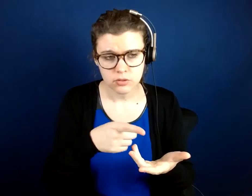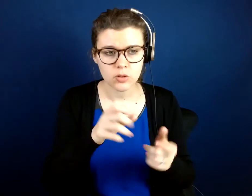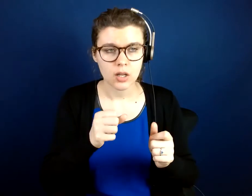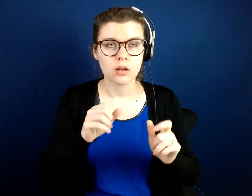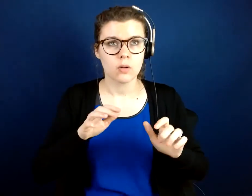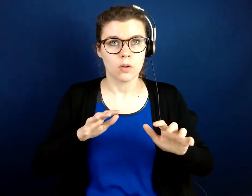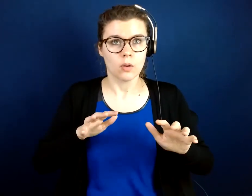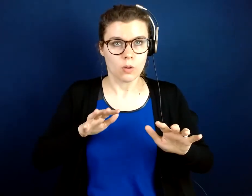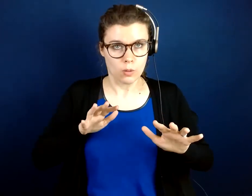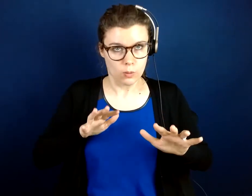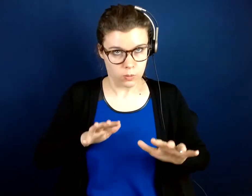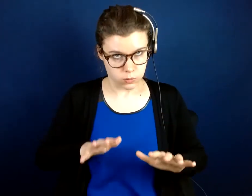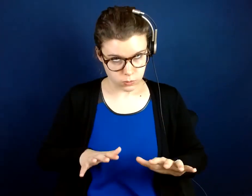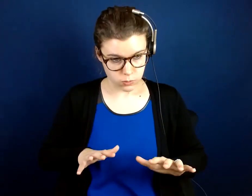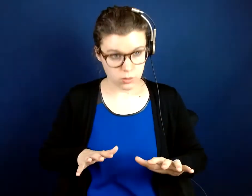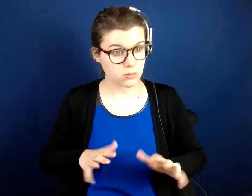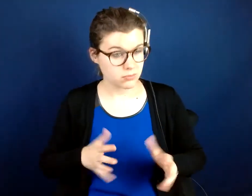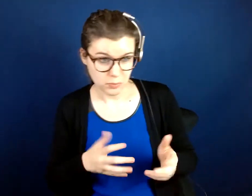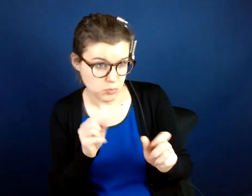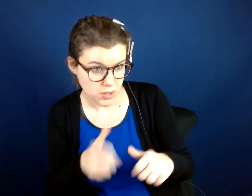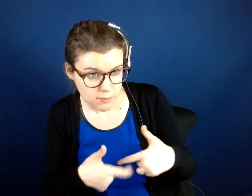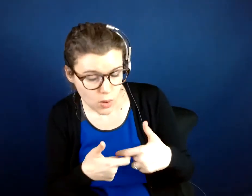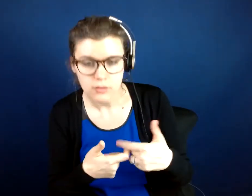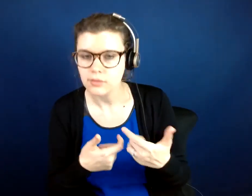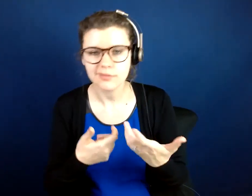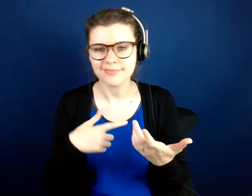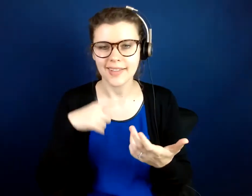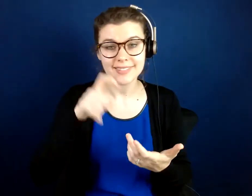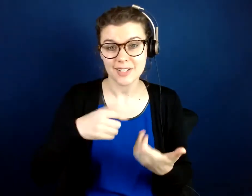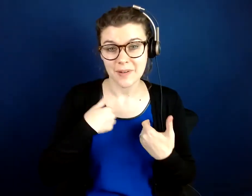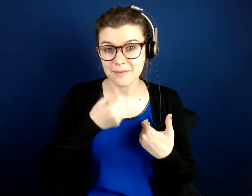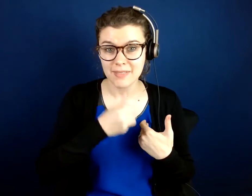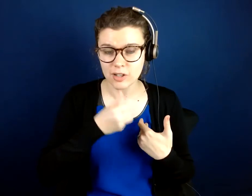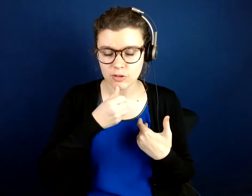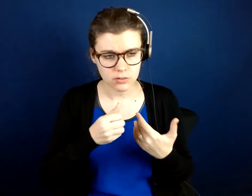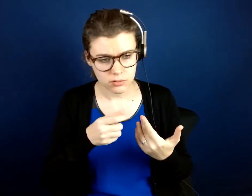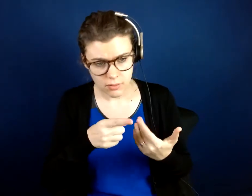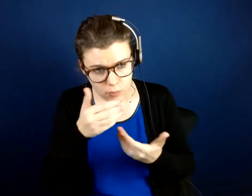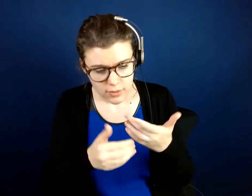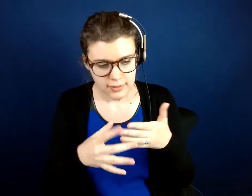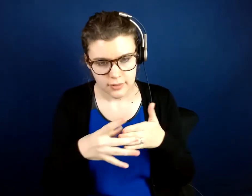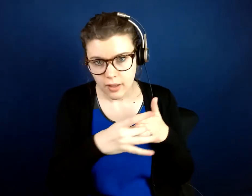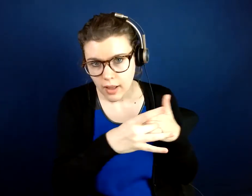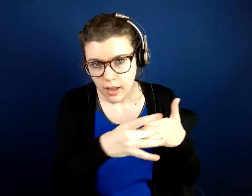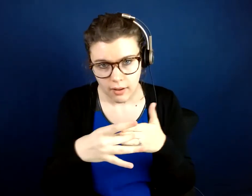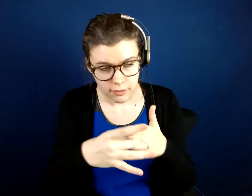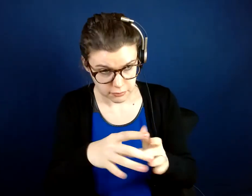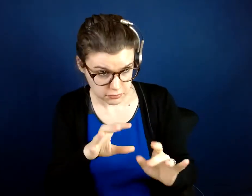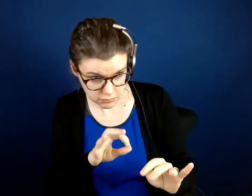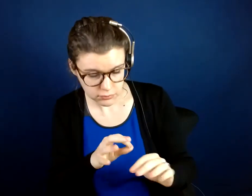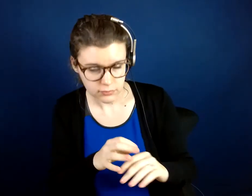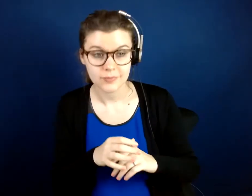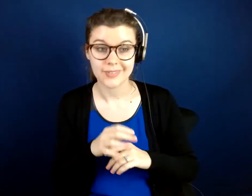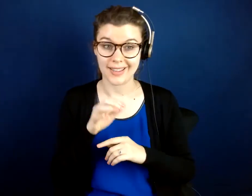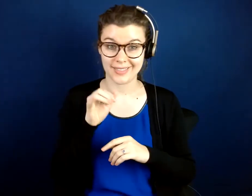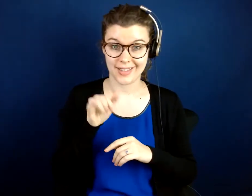their emotions? Sometimes we just got to have patience with them and guide them through the process. And this in itself is